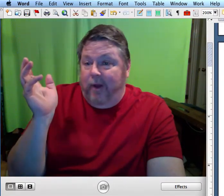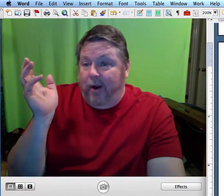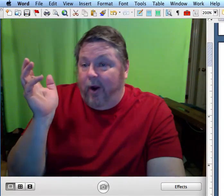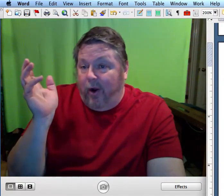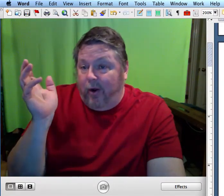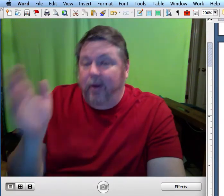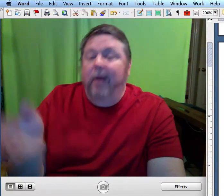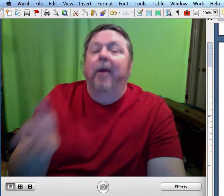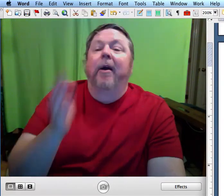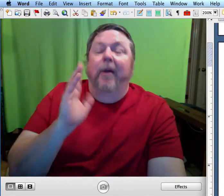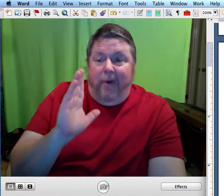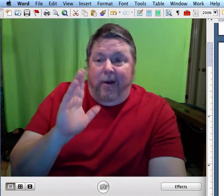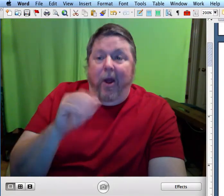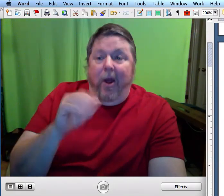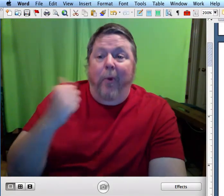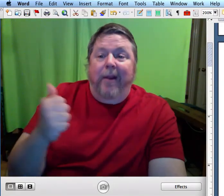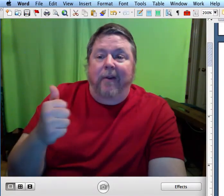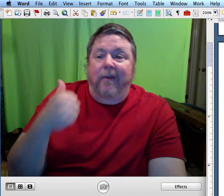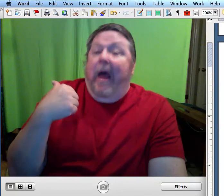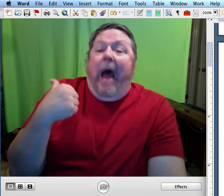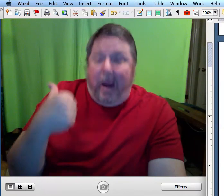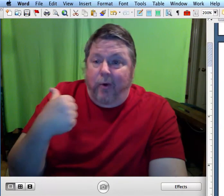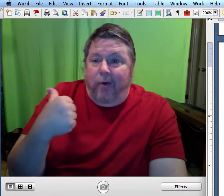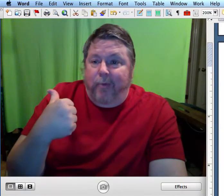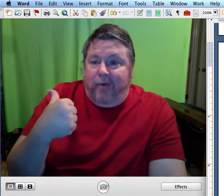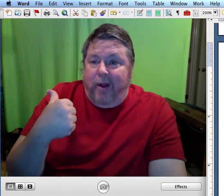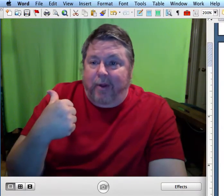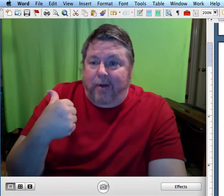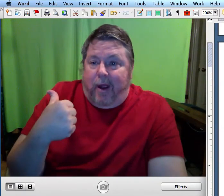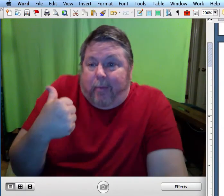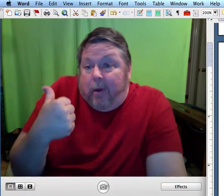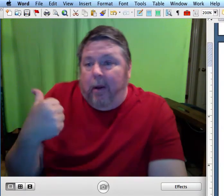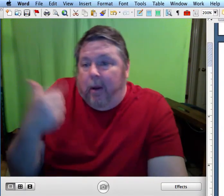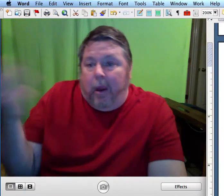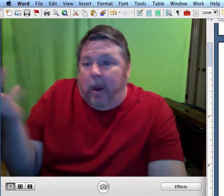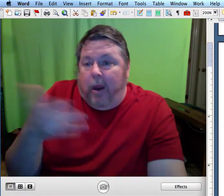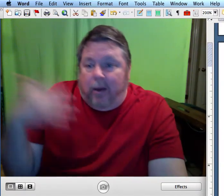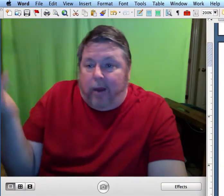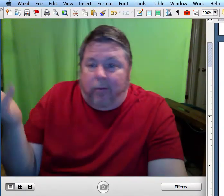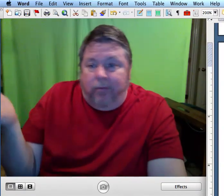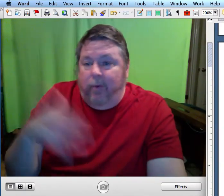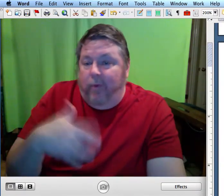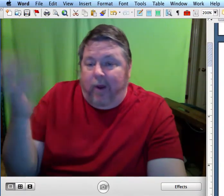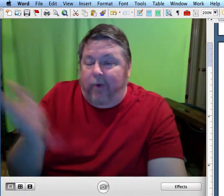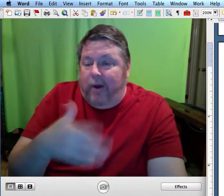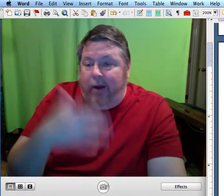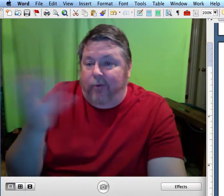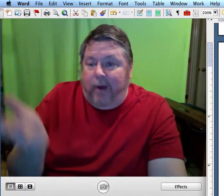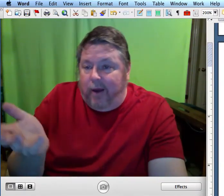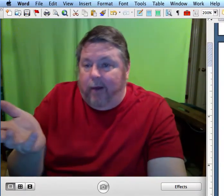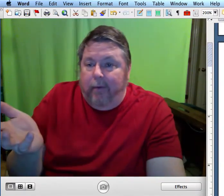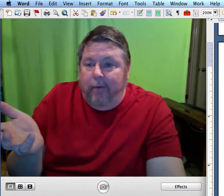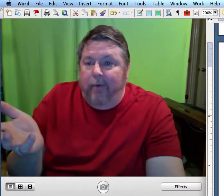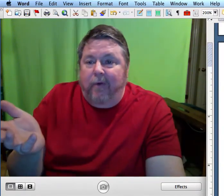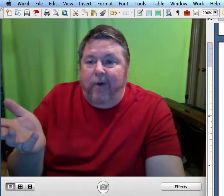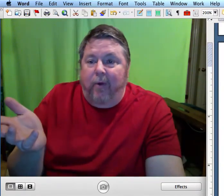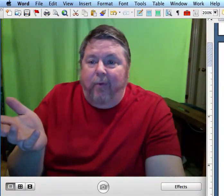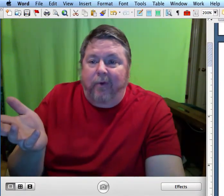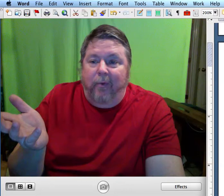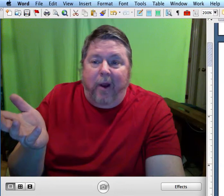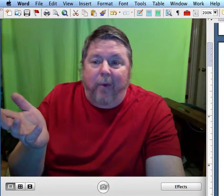missed it at all, right? A weakness is I knew I was messing up at the time, and whatever I did is what I did,